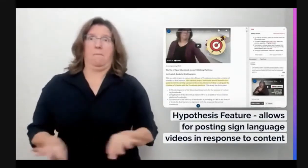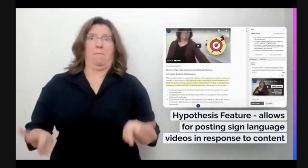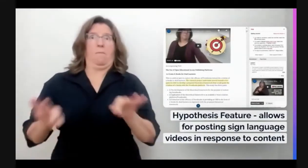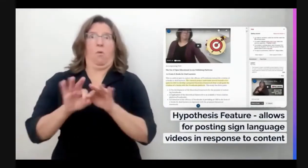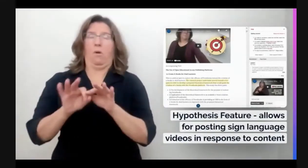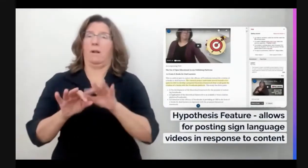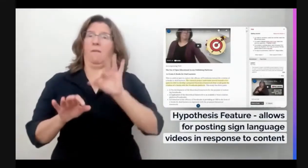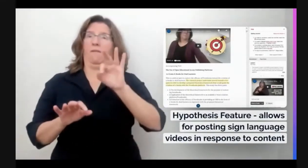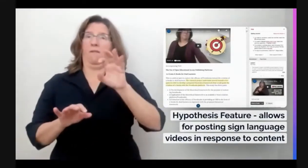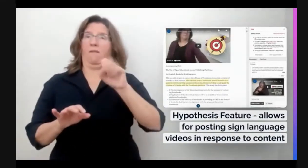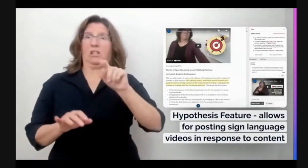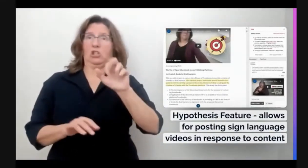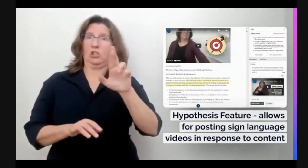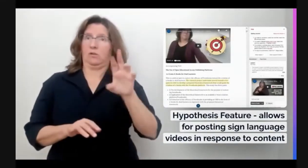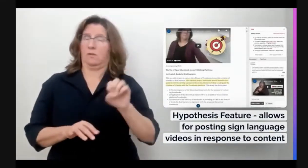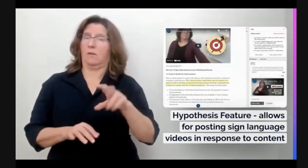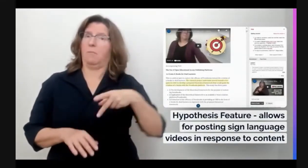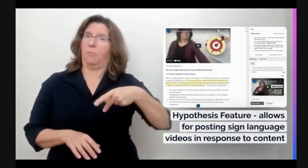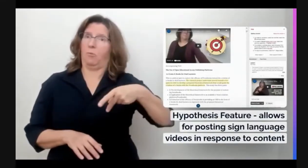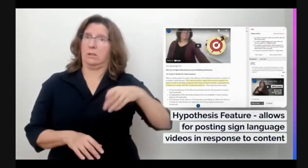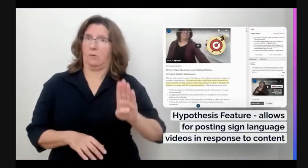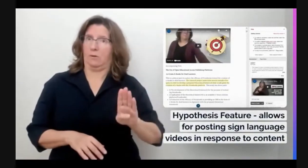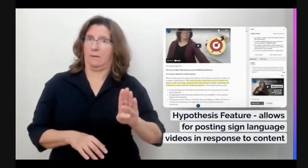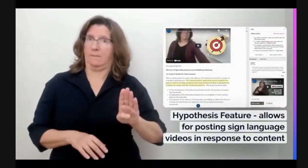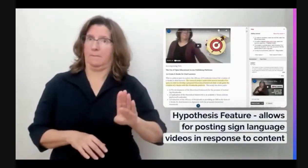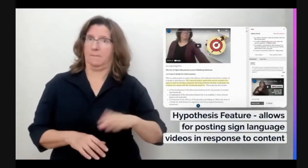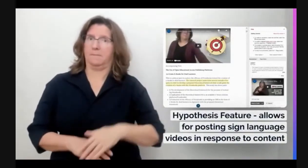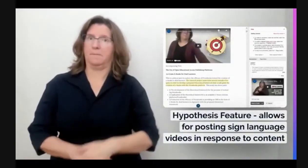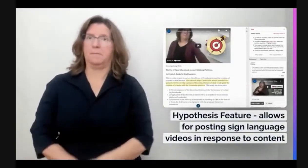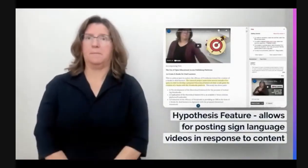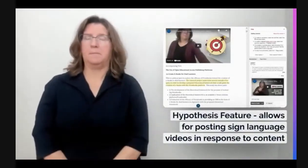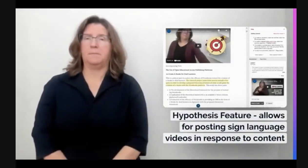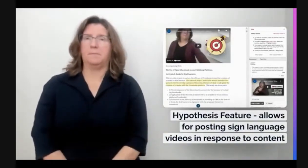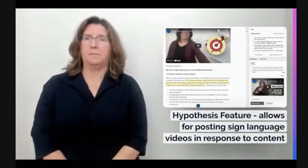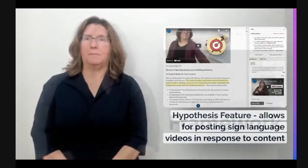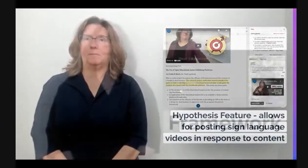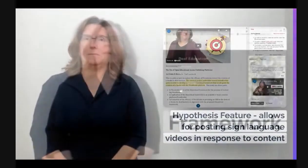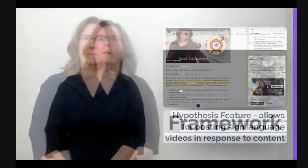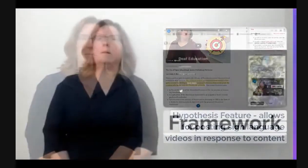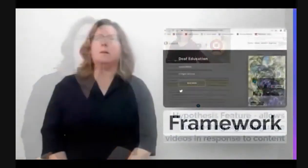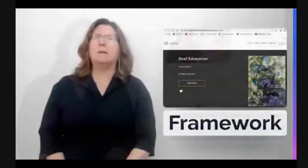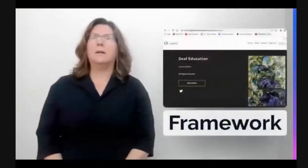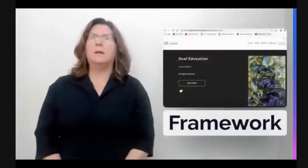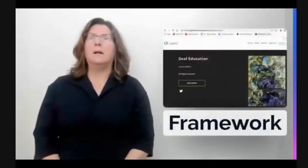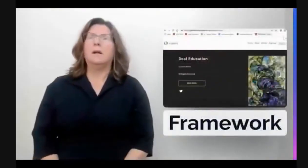a key pedagogical tool we can exploit in PressBooks.